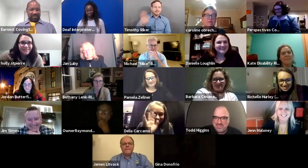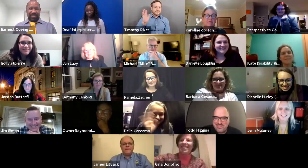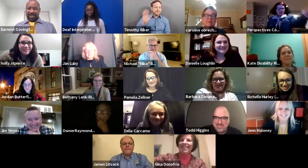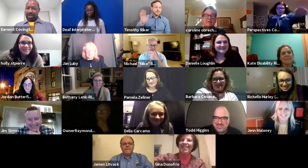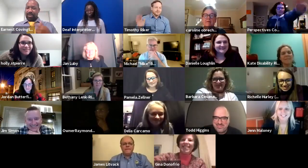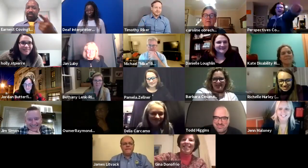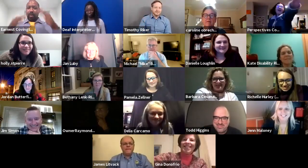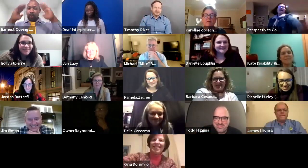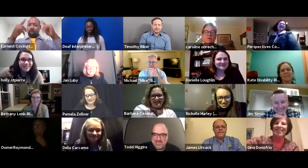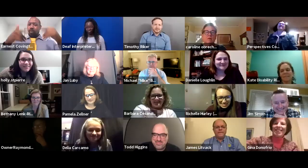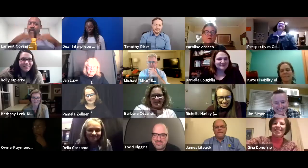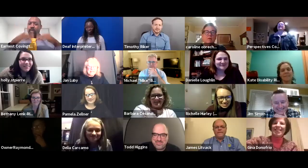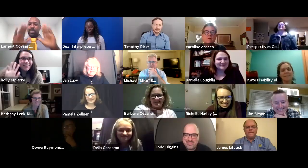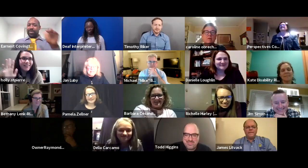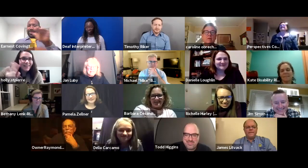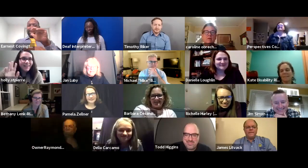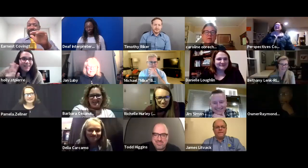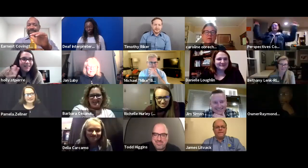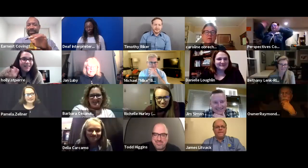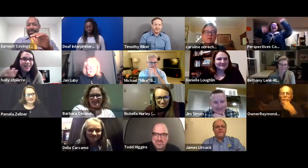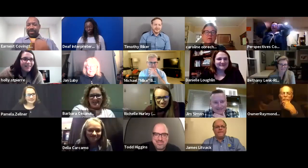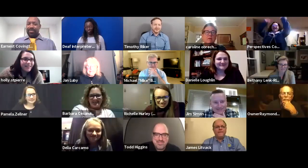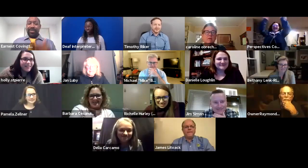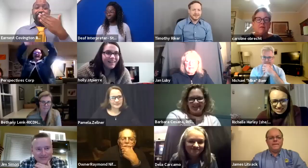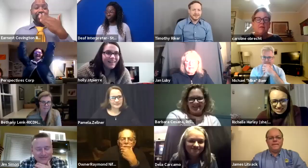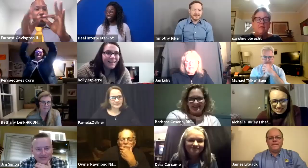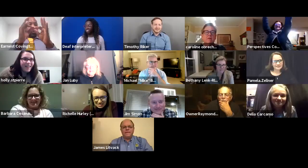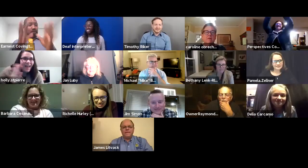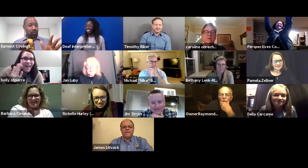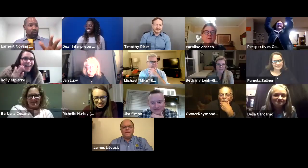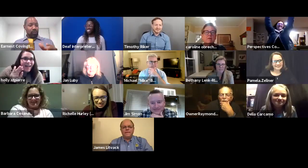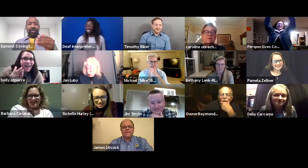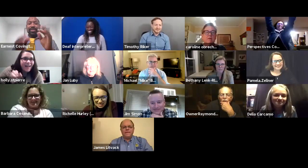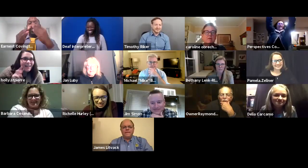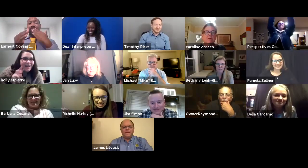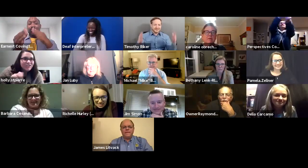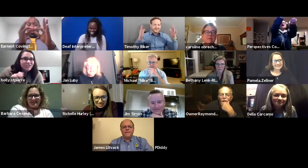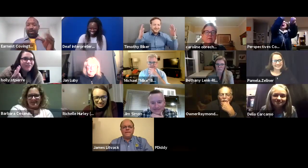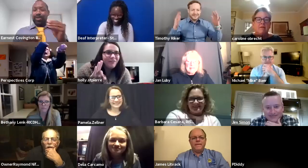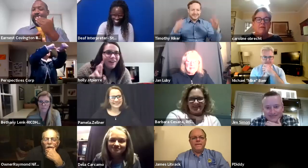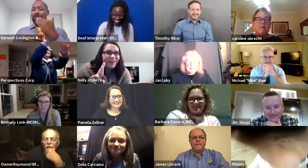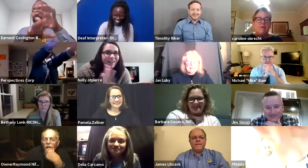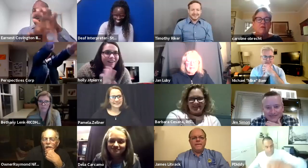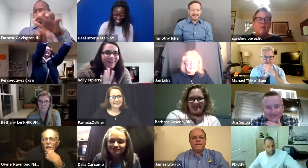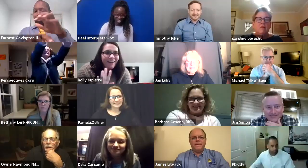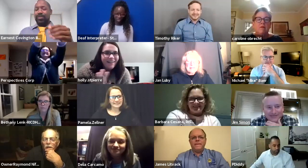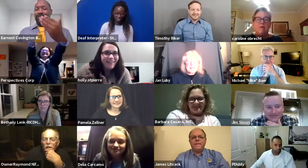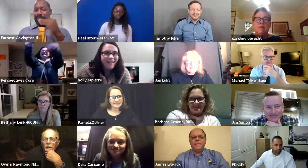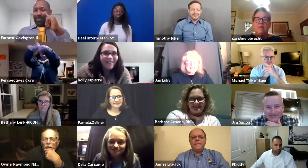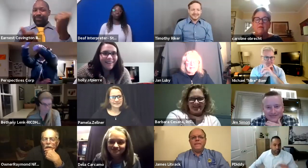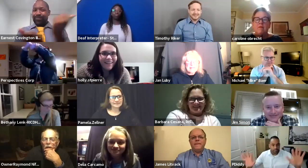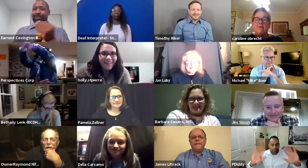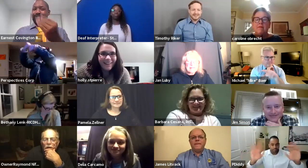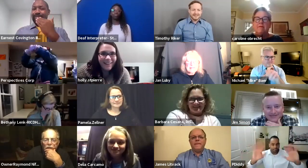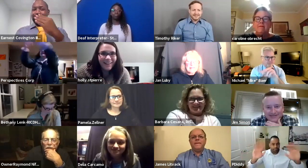Jonah, are you going to open your camera? I wasn't planning to. No. Yeah. Jennifer.